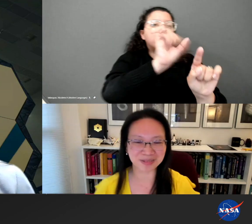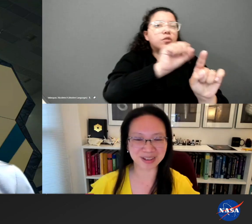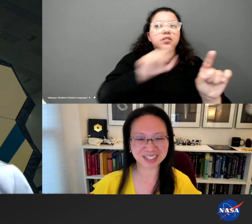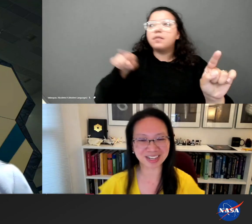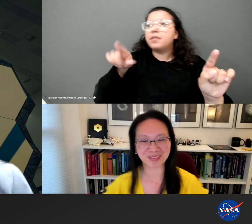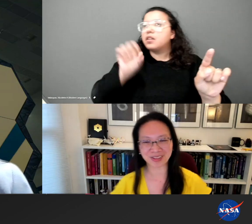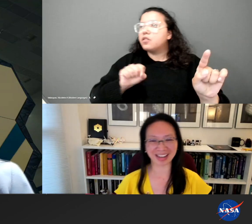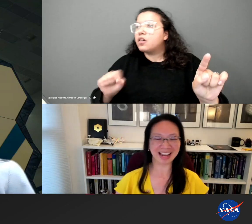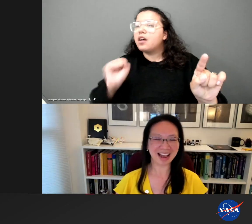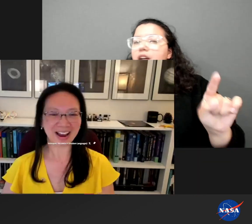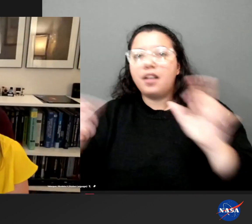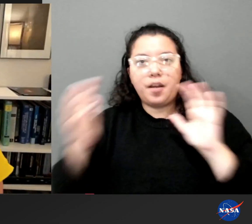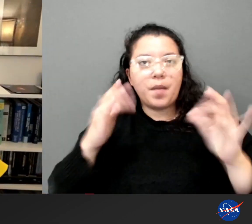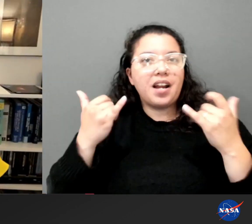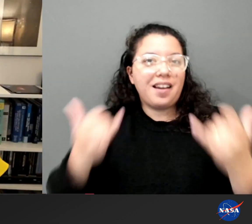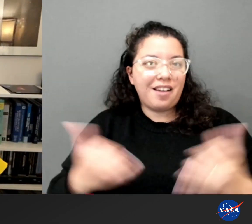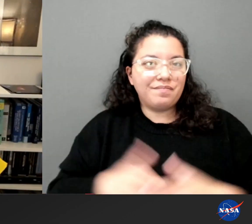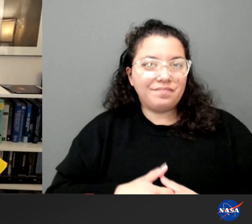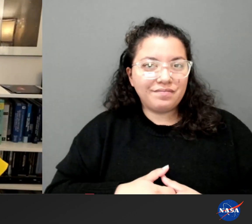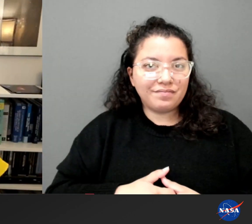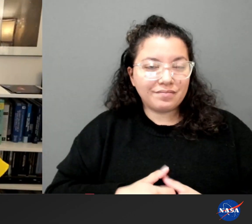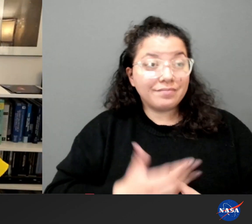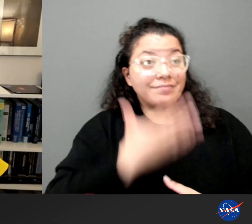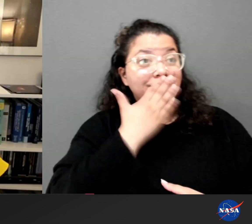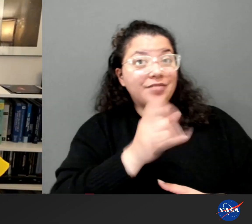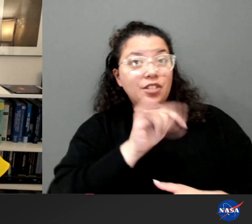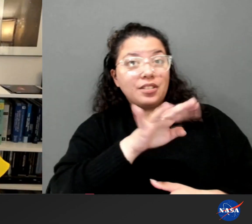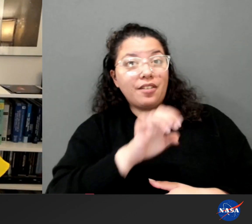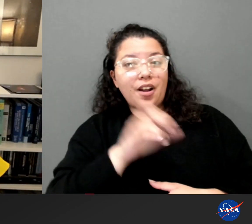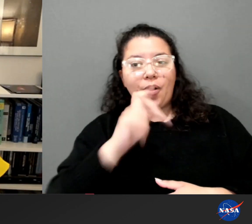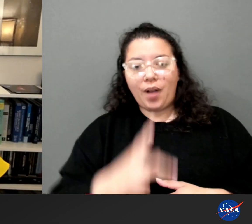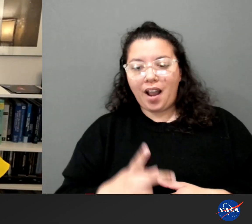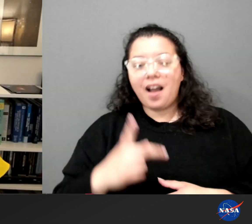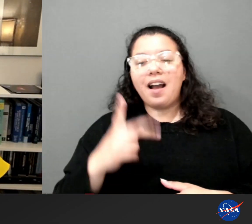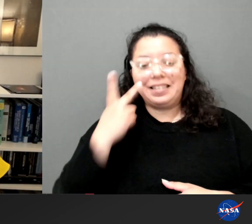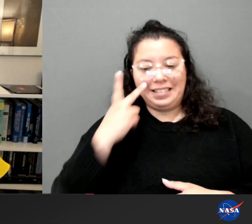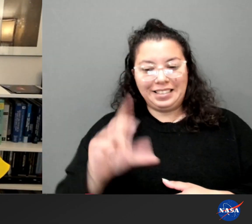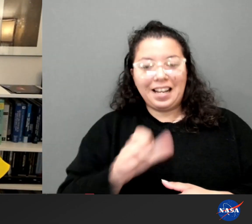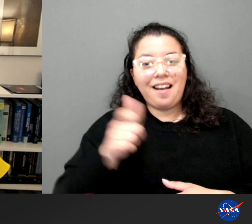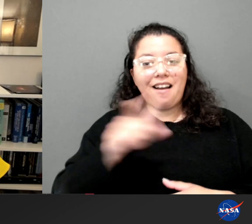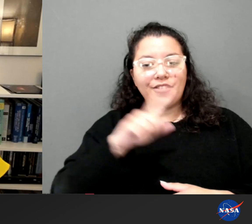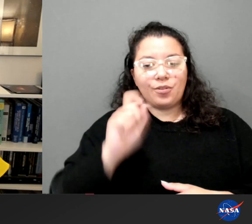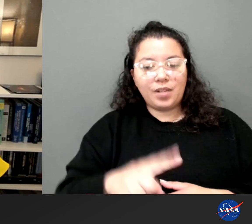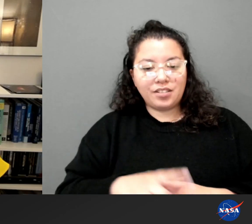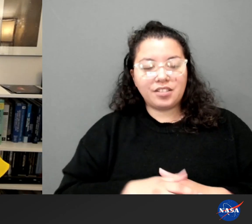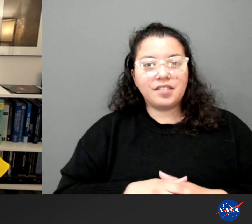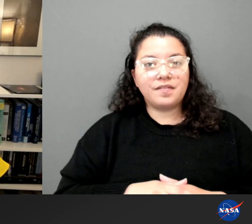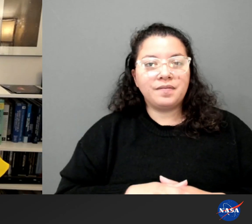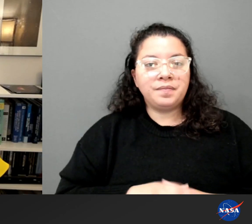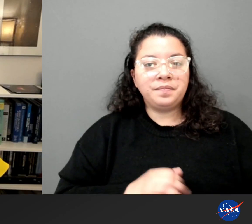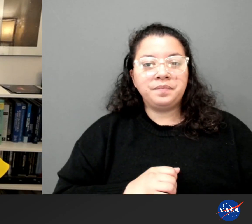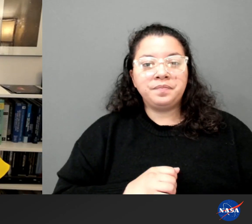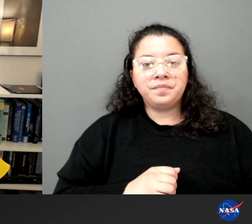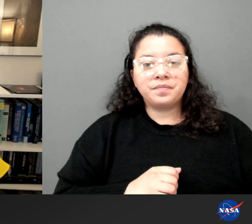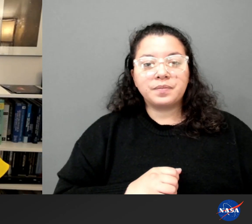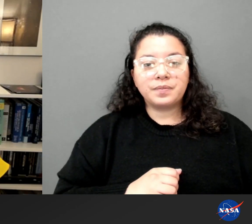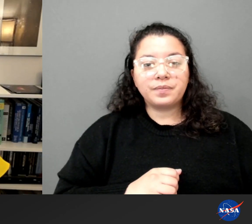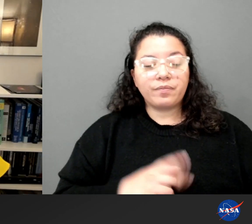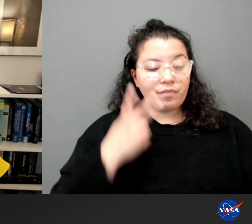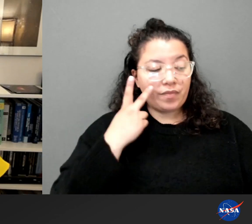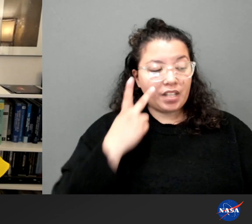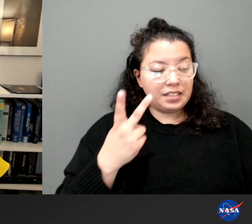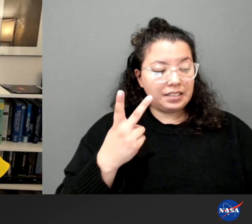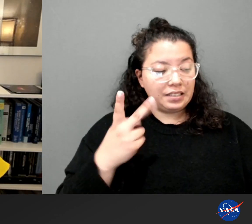Great. Thank you so much, Stefanie. All right, we got another question here. So we have a question about the